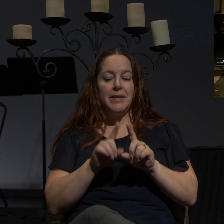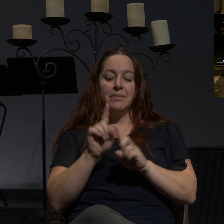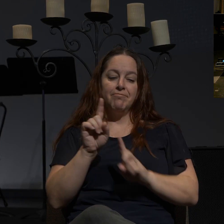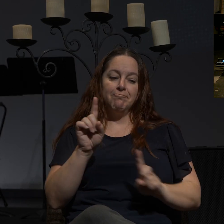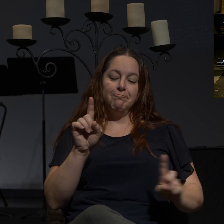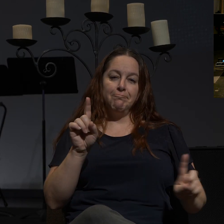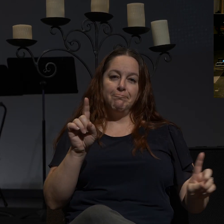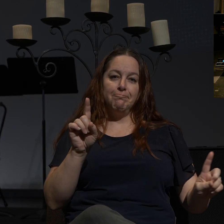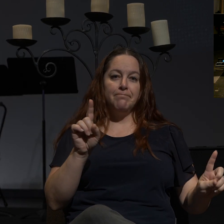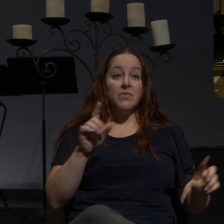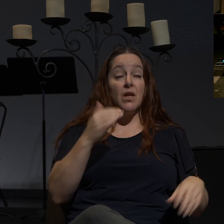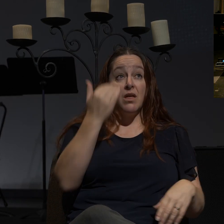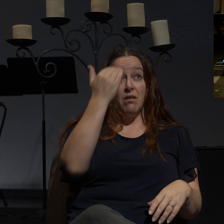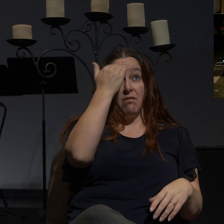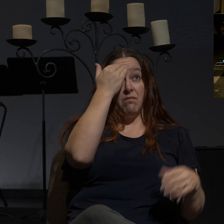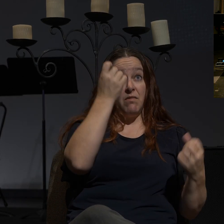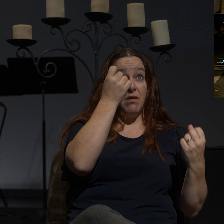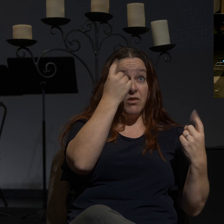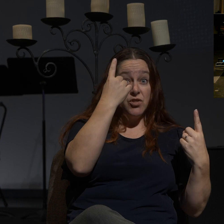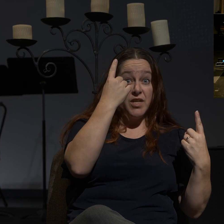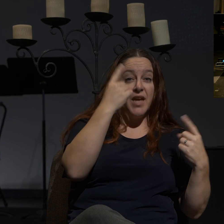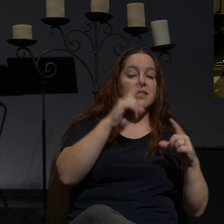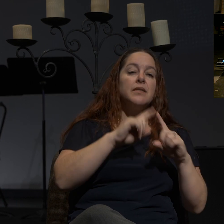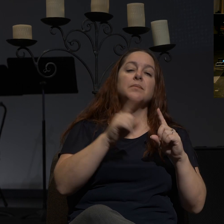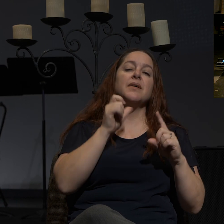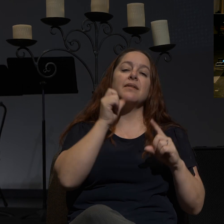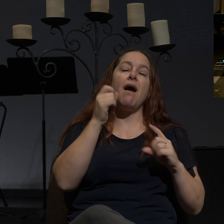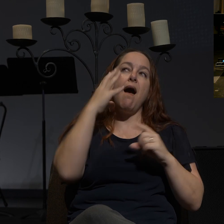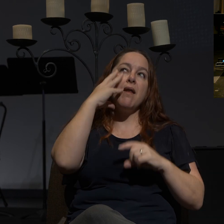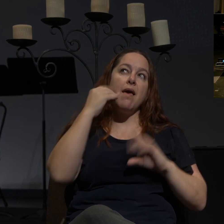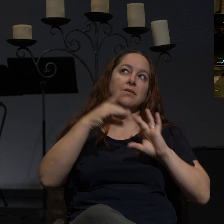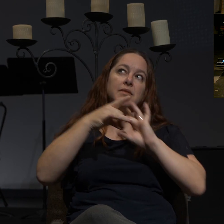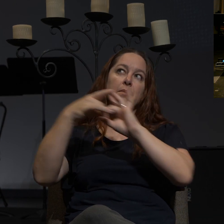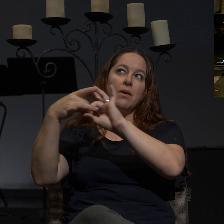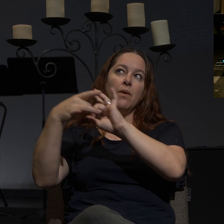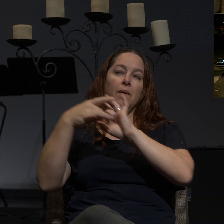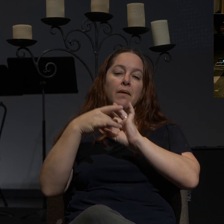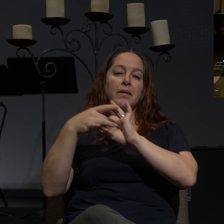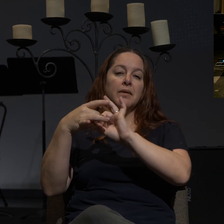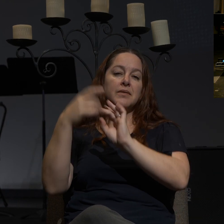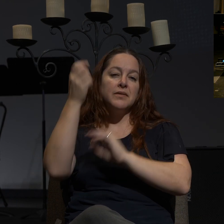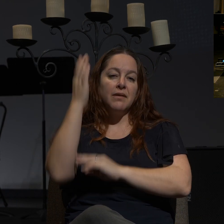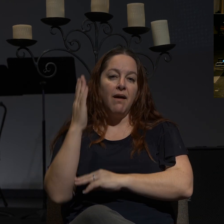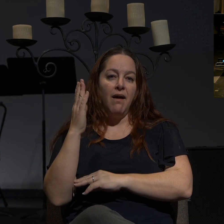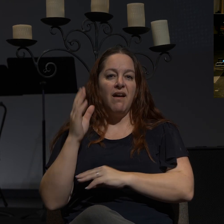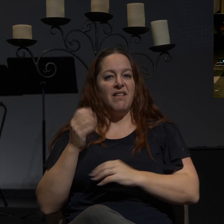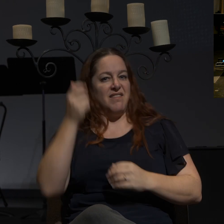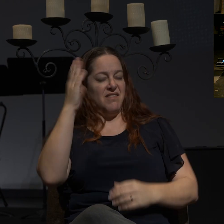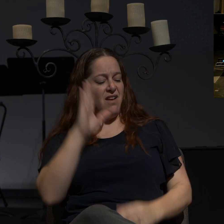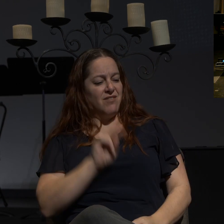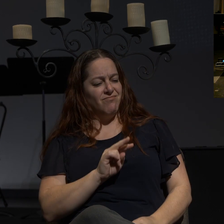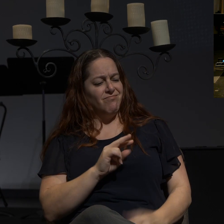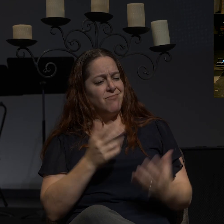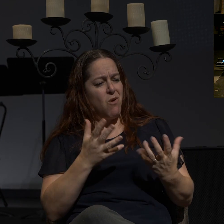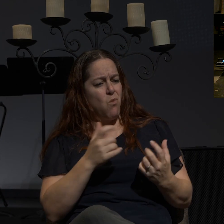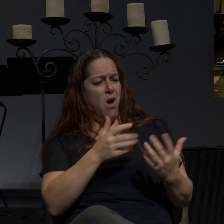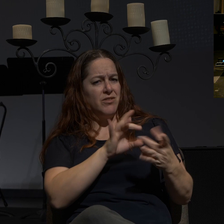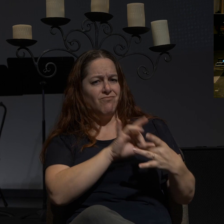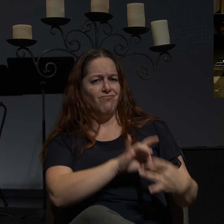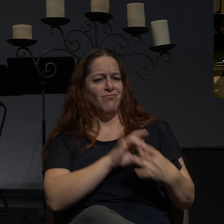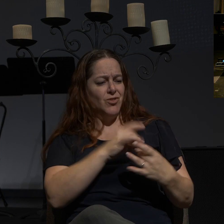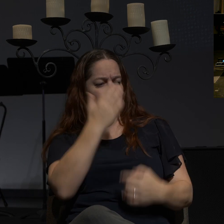not matched with an experiential knowledge. And so God says, I just want my people to know me. So that's the beginning of the